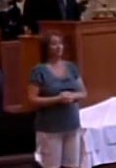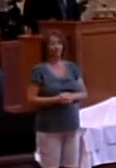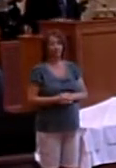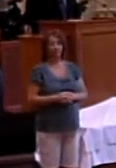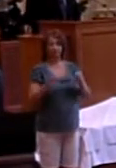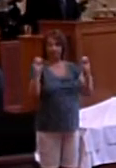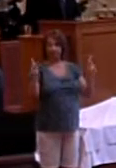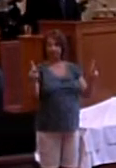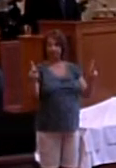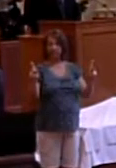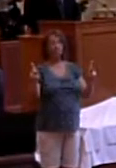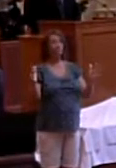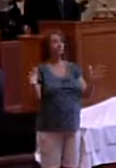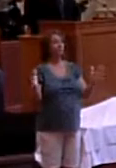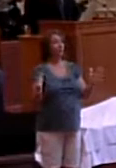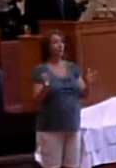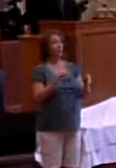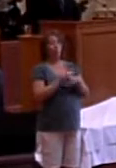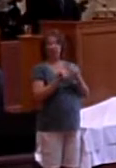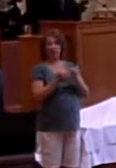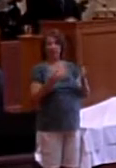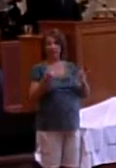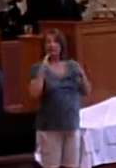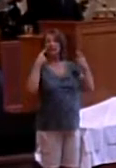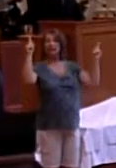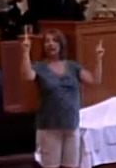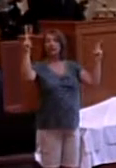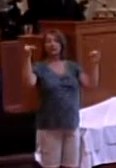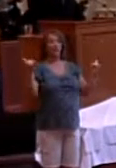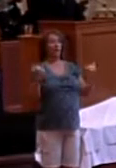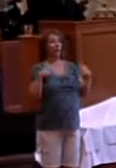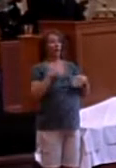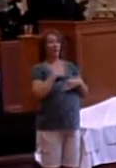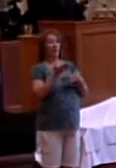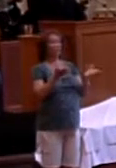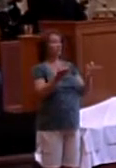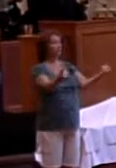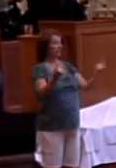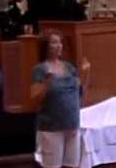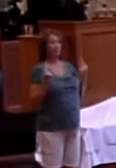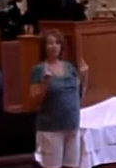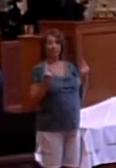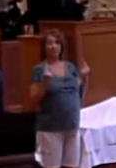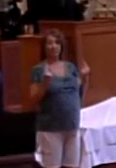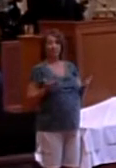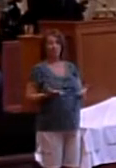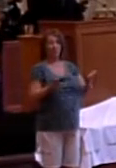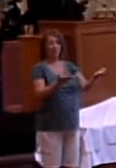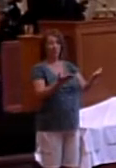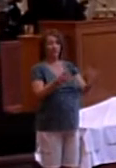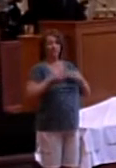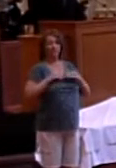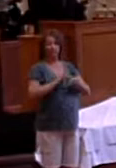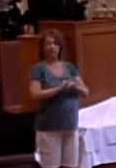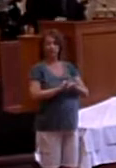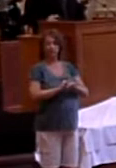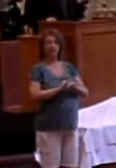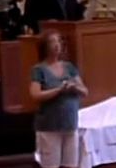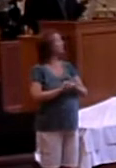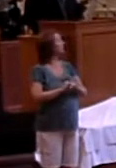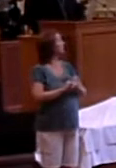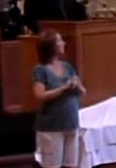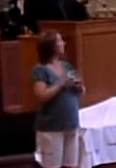Okay, I think we covered all of the things, all of our announcements. Let's go ahead and we'll have our ushers come forward. We'll have our offering. We'll receive that. And then we'll